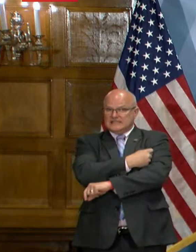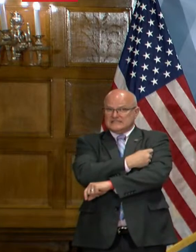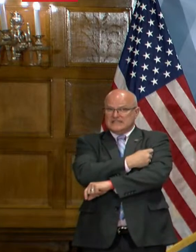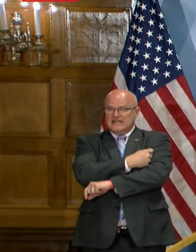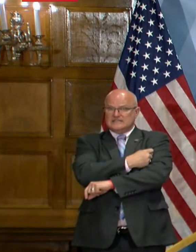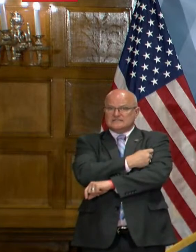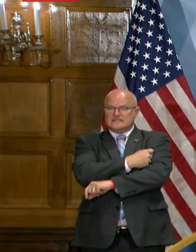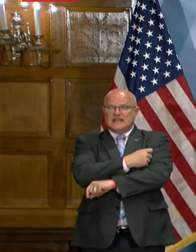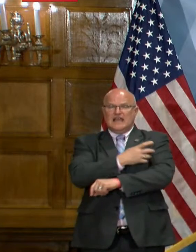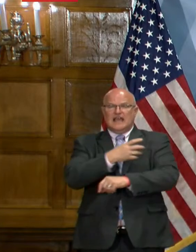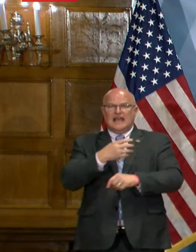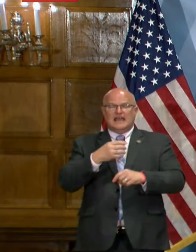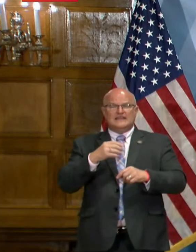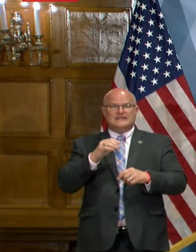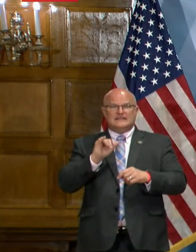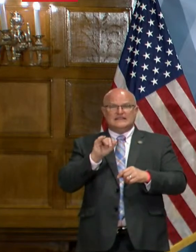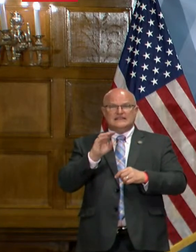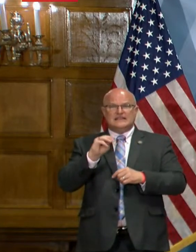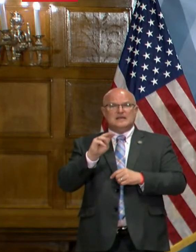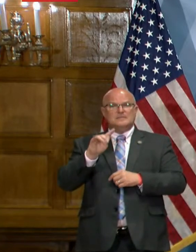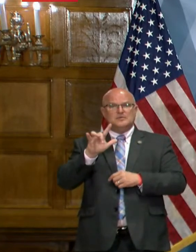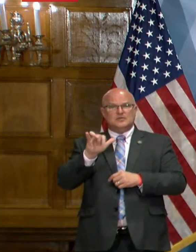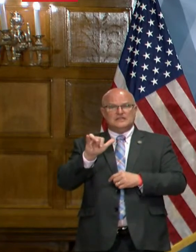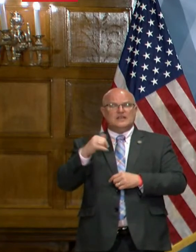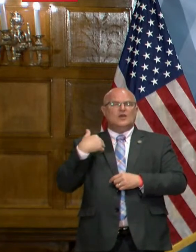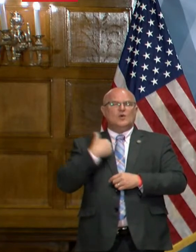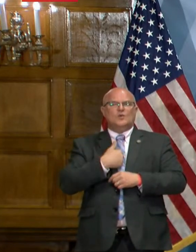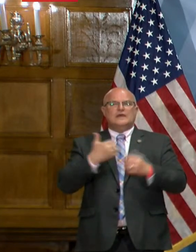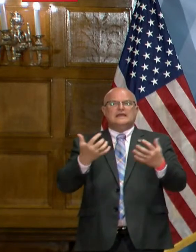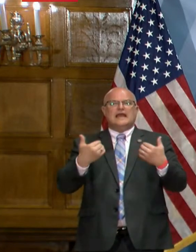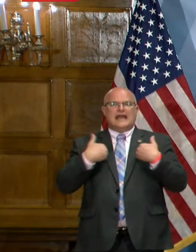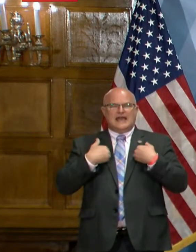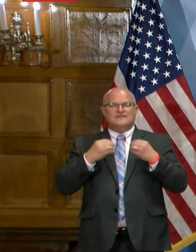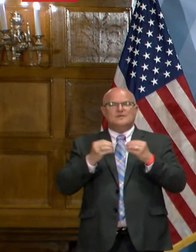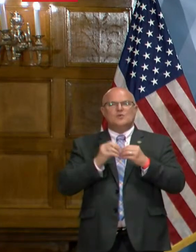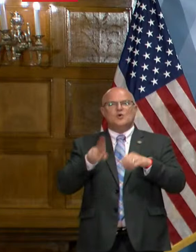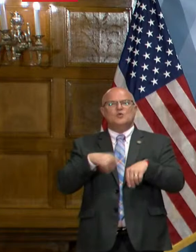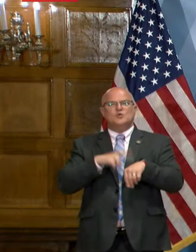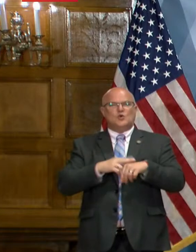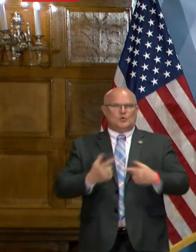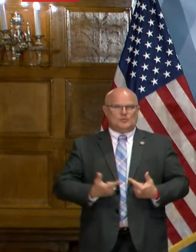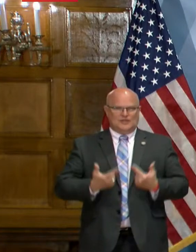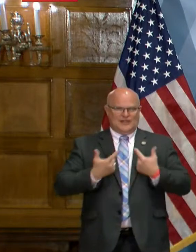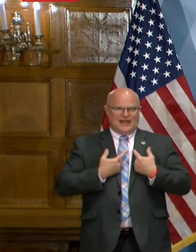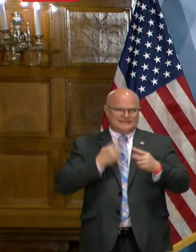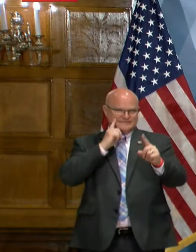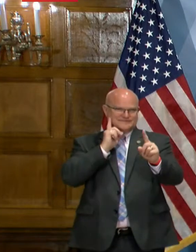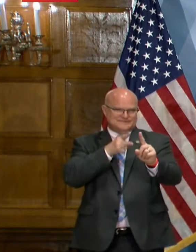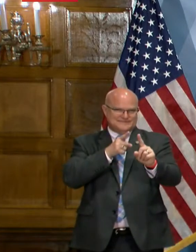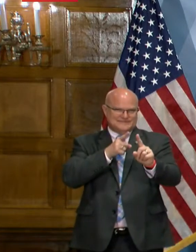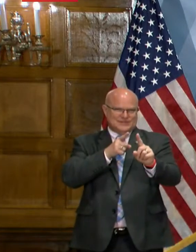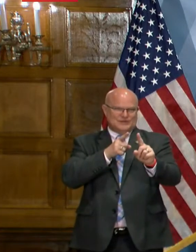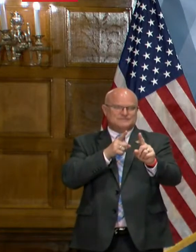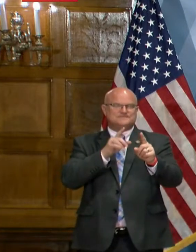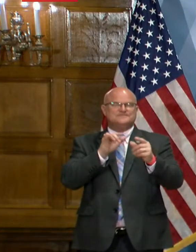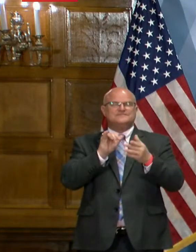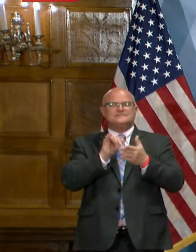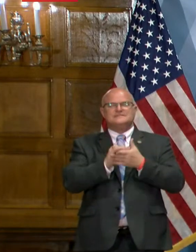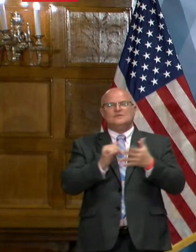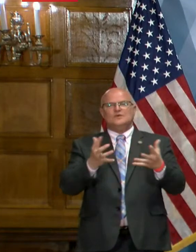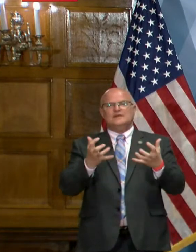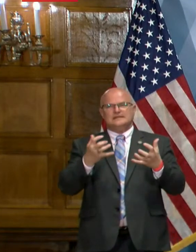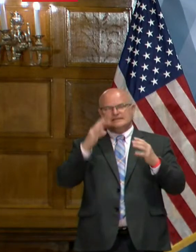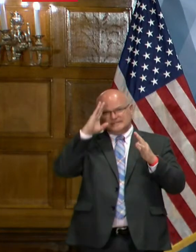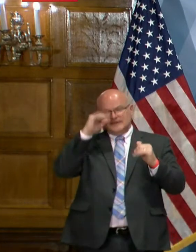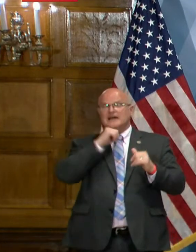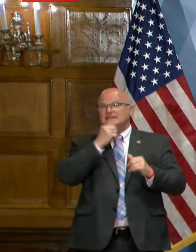and the herd immunity is that we can lead a more normal life. And so that's the incentive, that's the goal. And so I